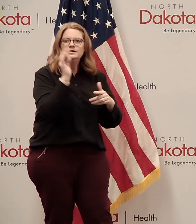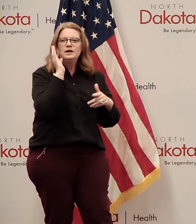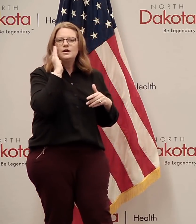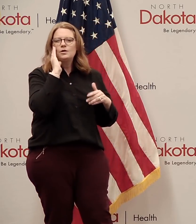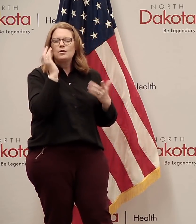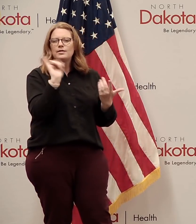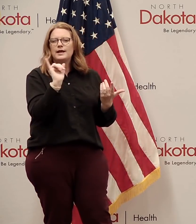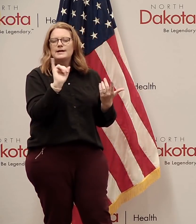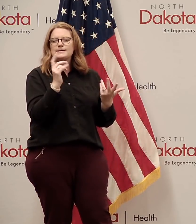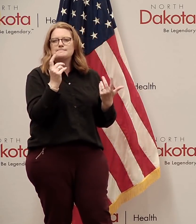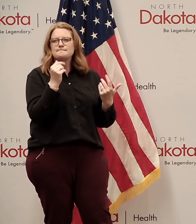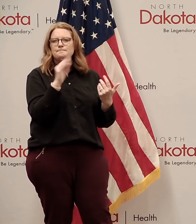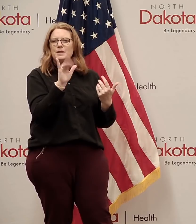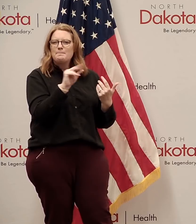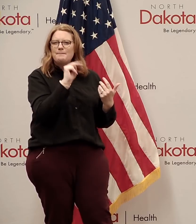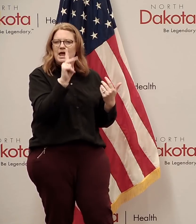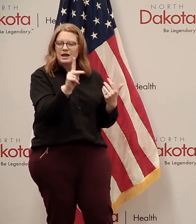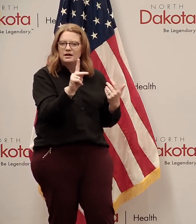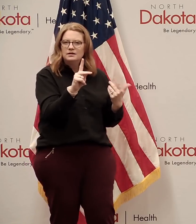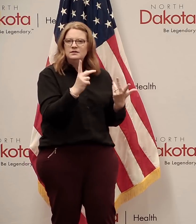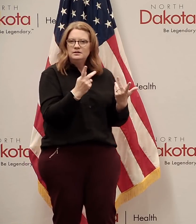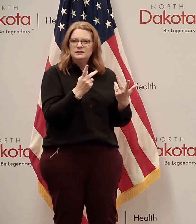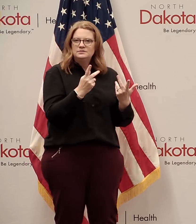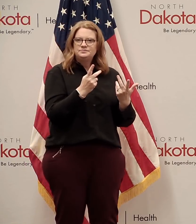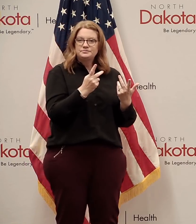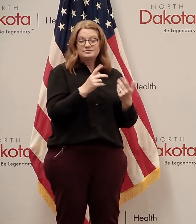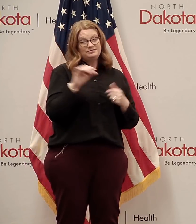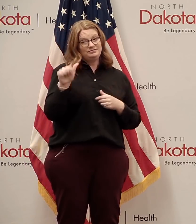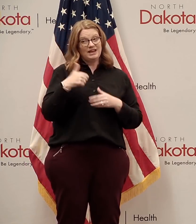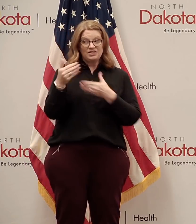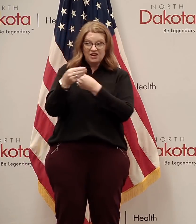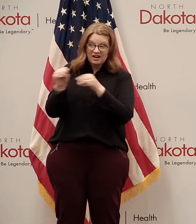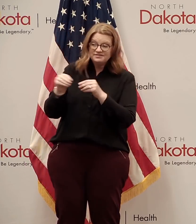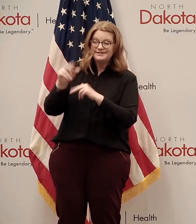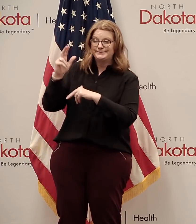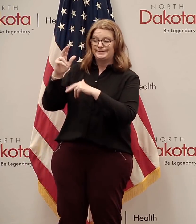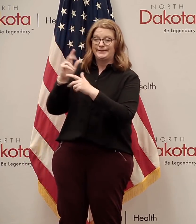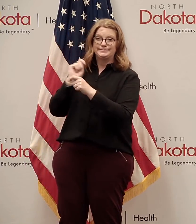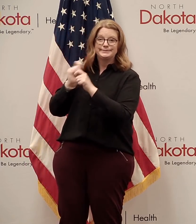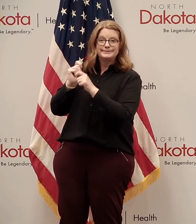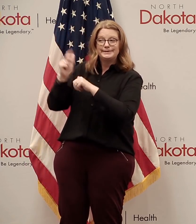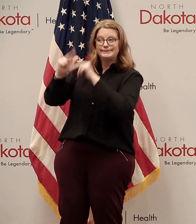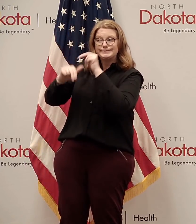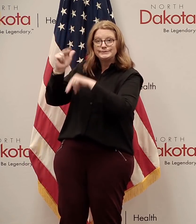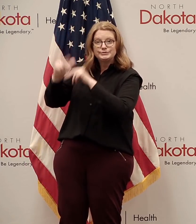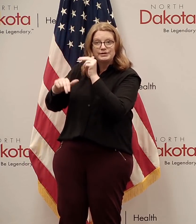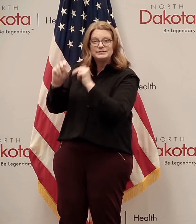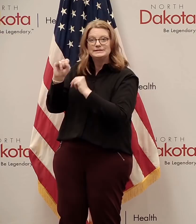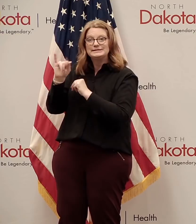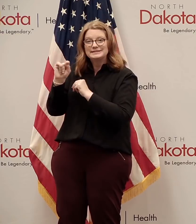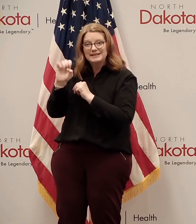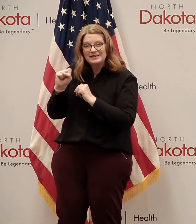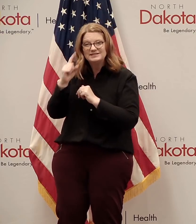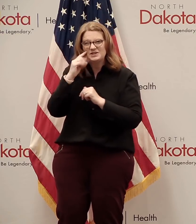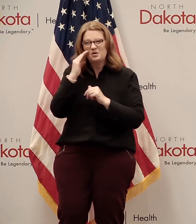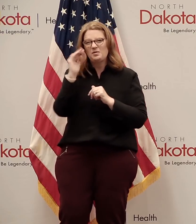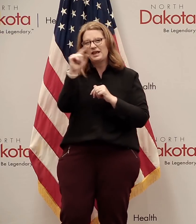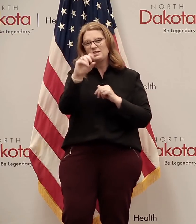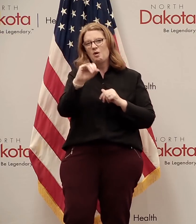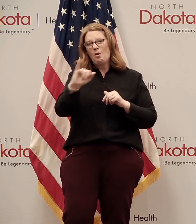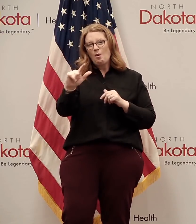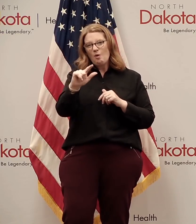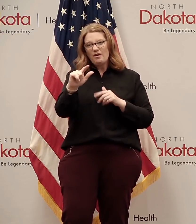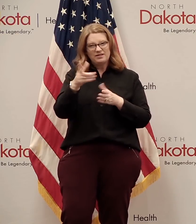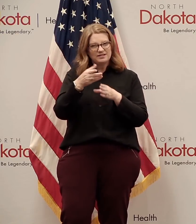about the bank, but there's other offices, construction sites that are going on up in the oil field area, the